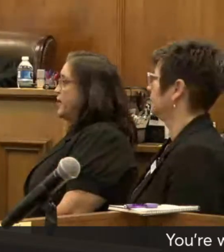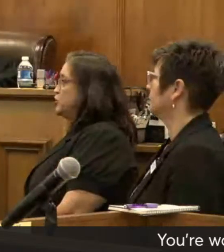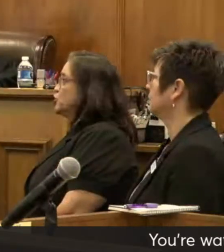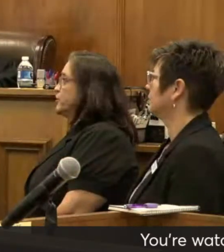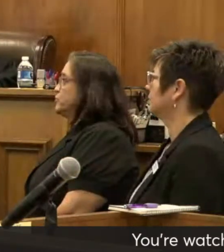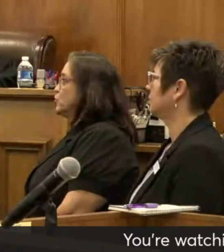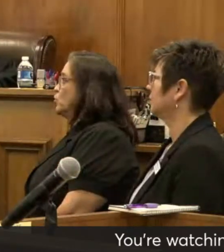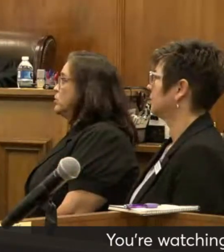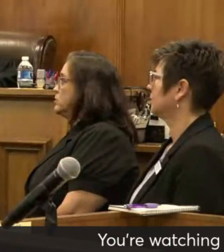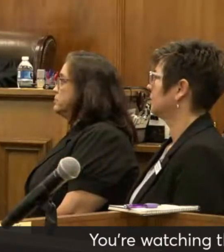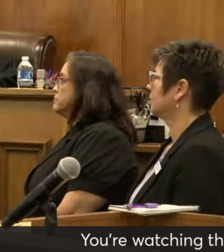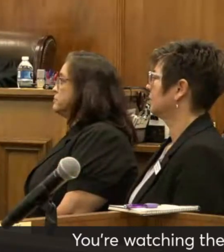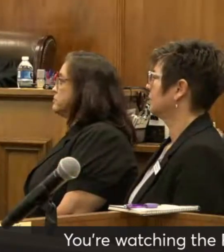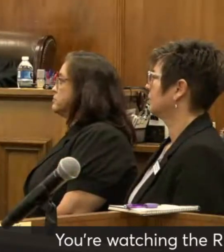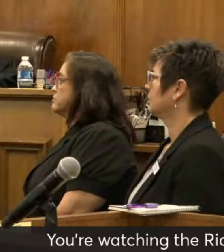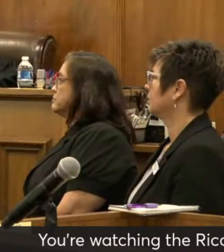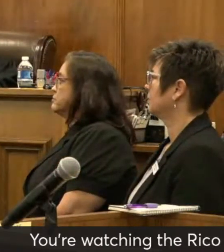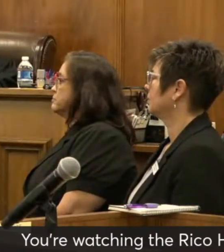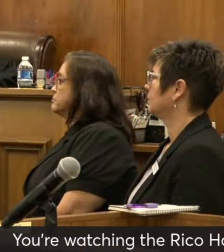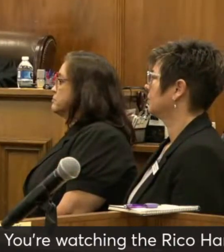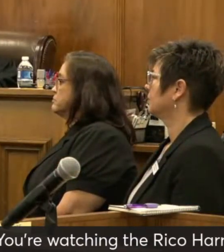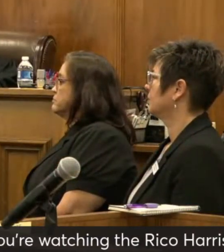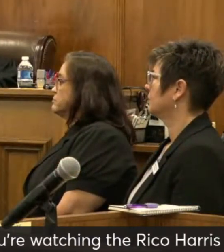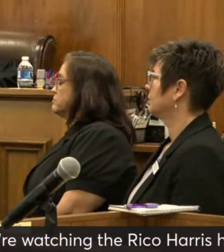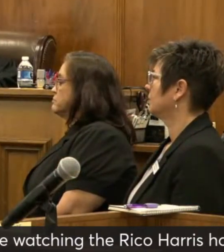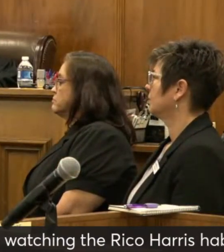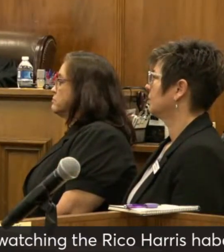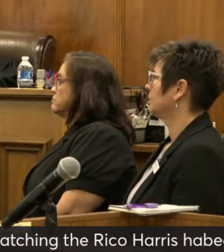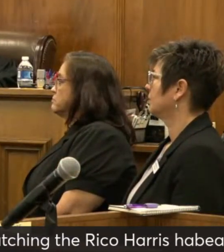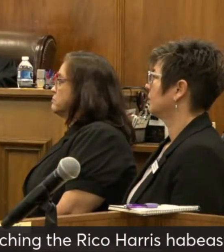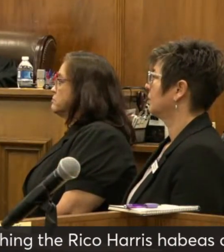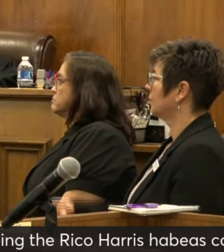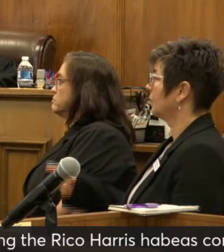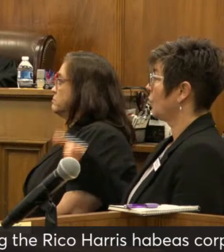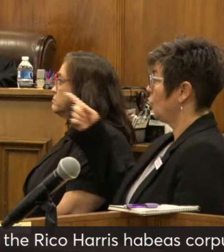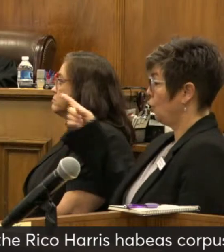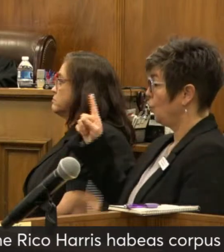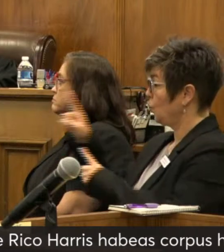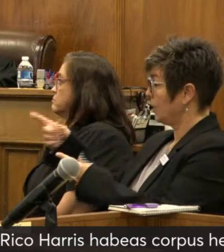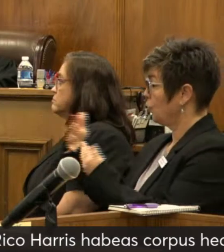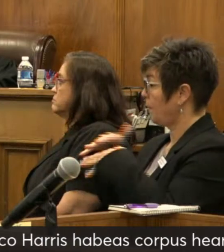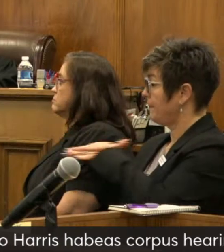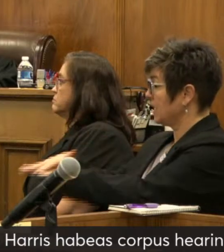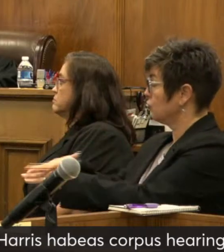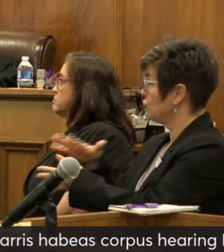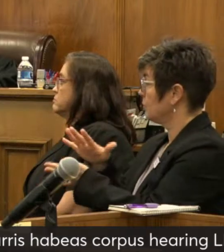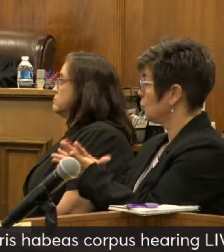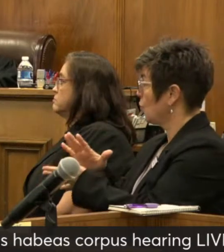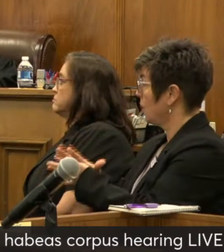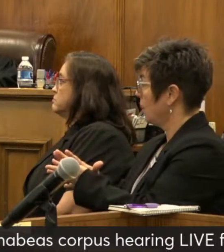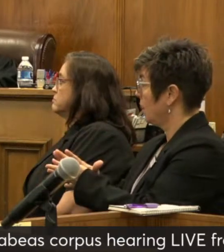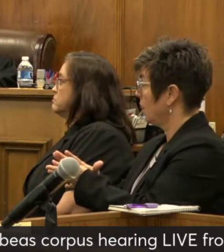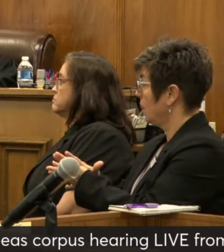A mainstream school. You went to a mainstream school?